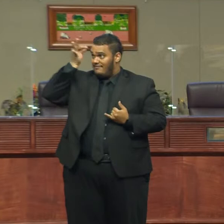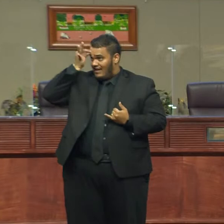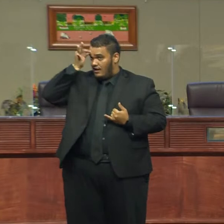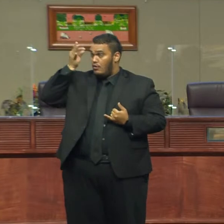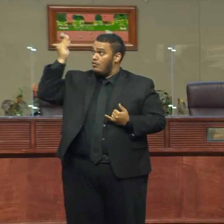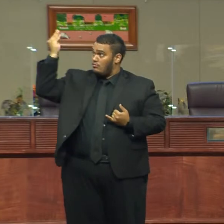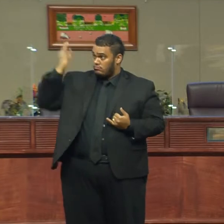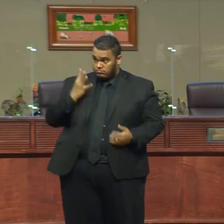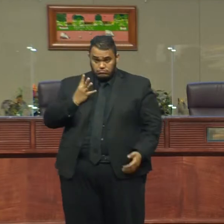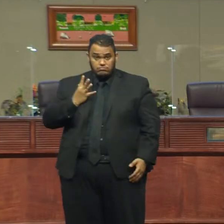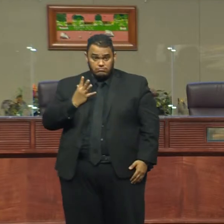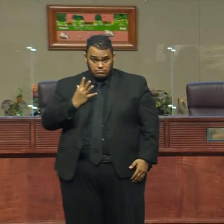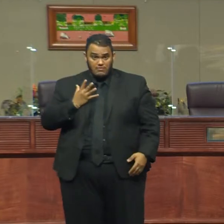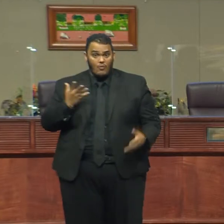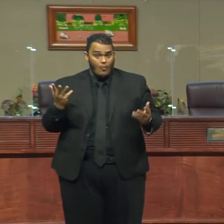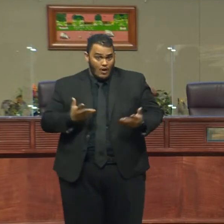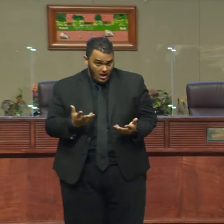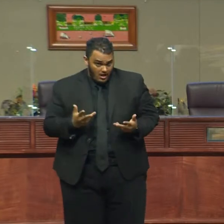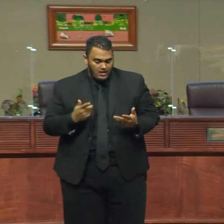at